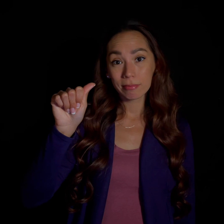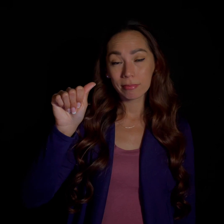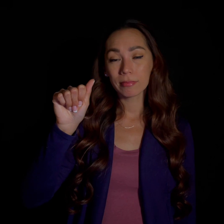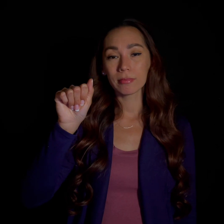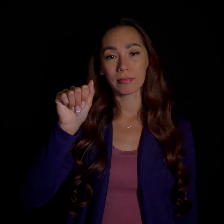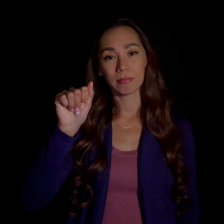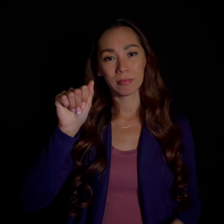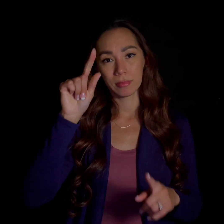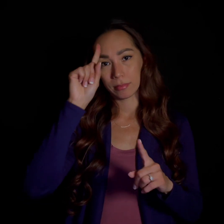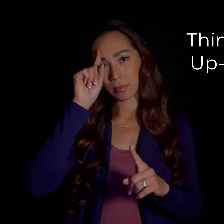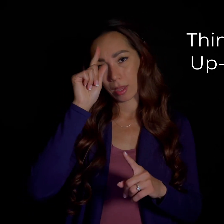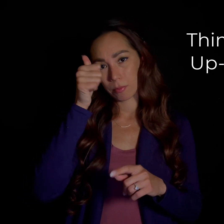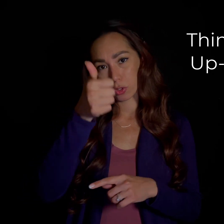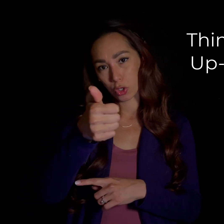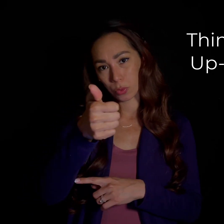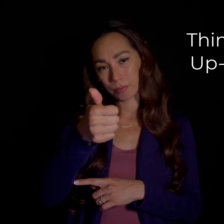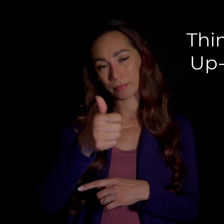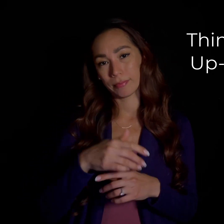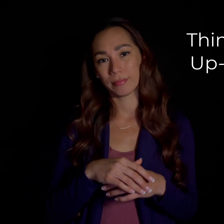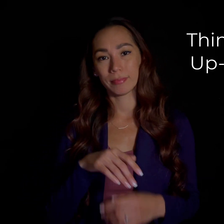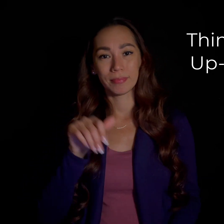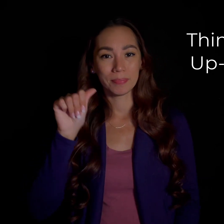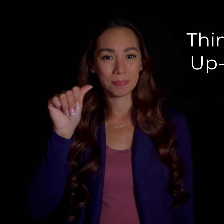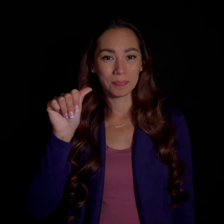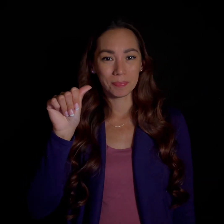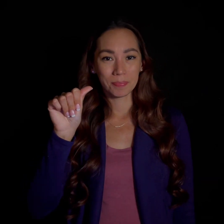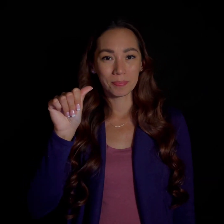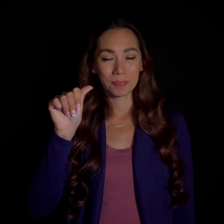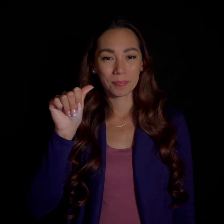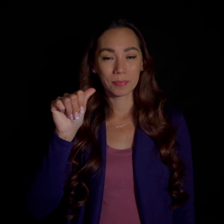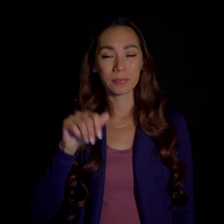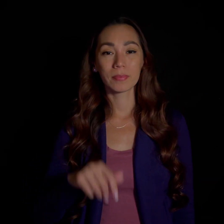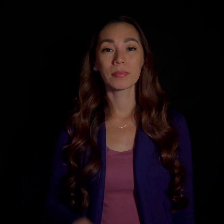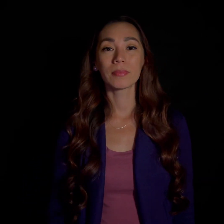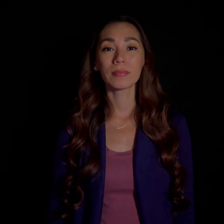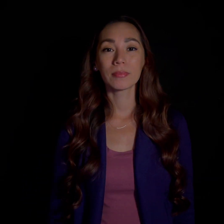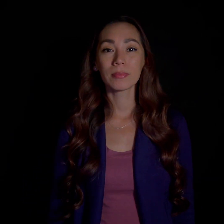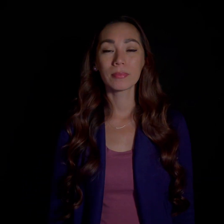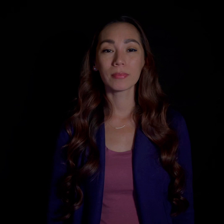push the thumb out way to the side, or some of them kind of keep it close to the index finger.